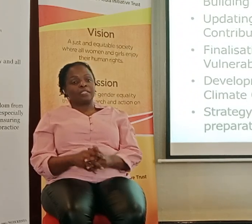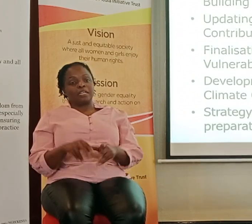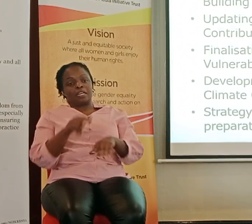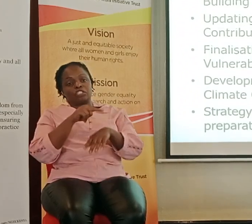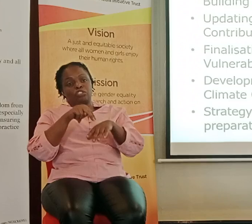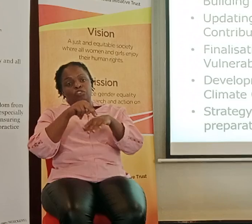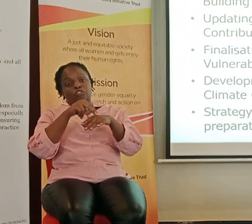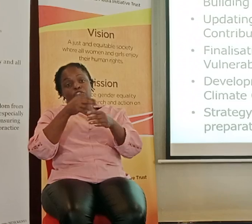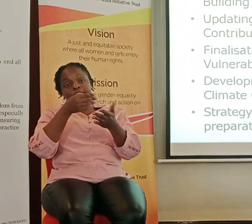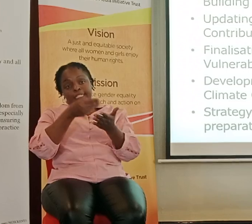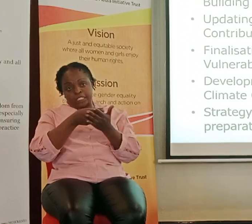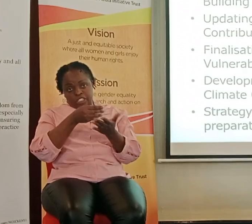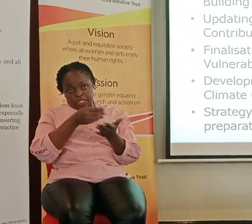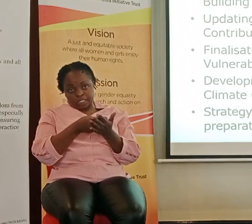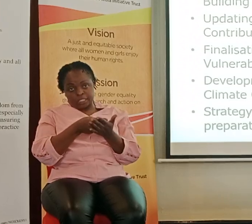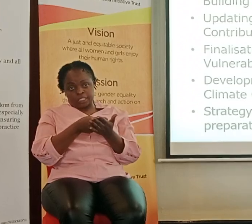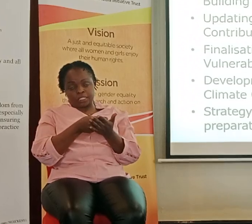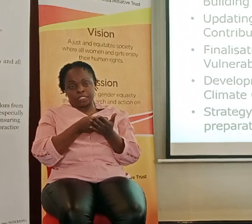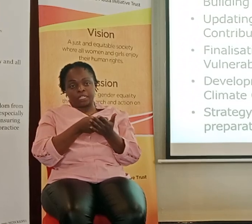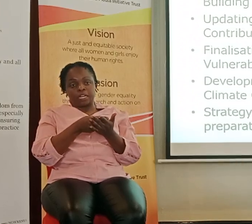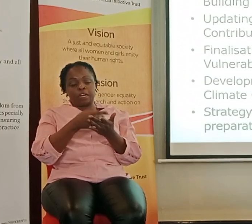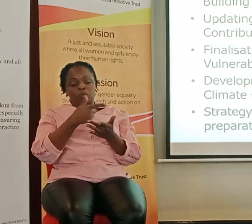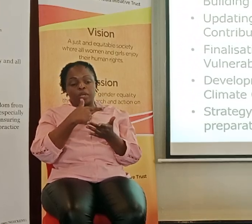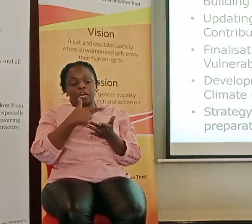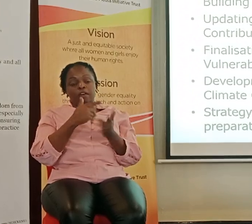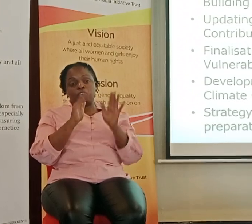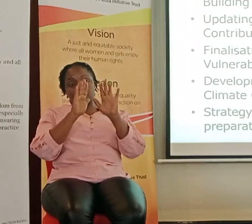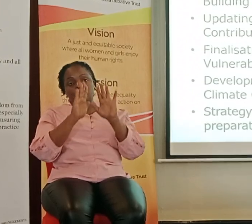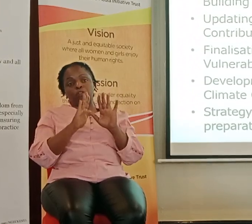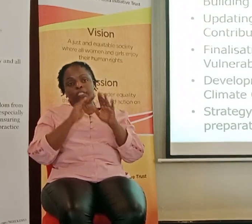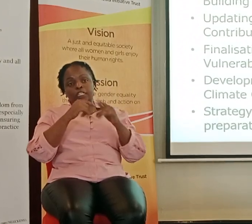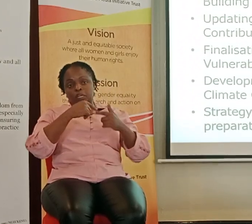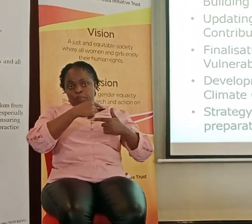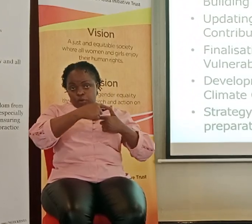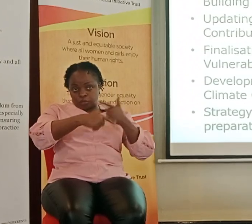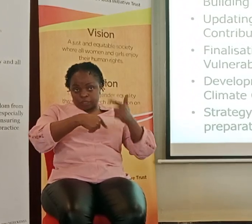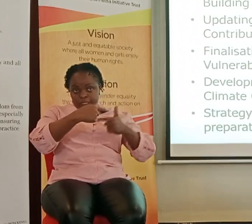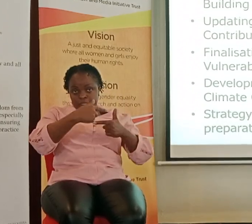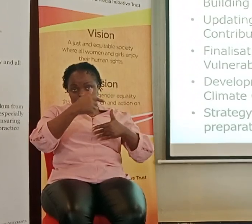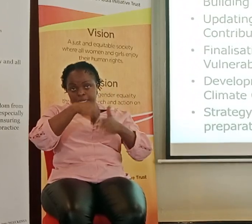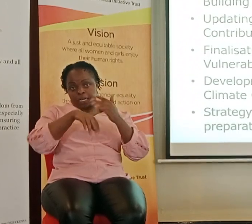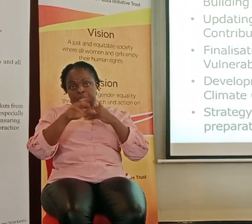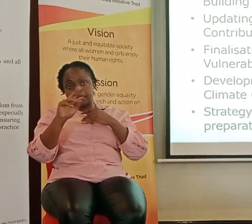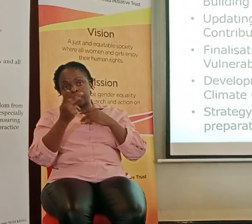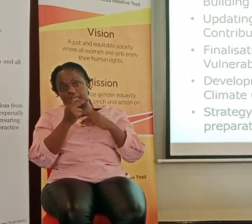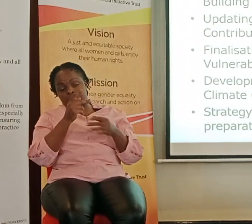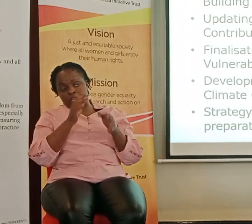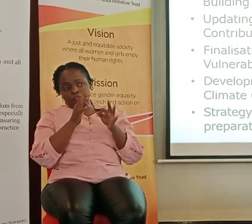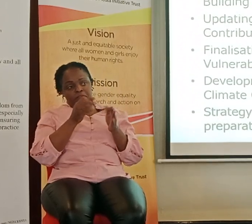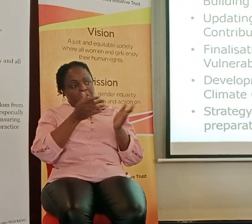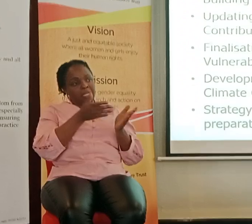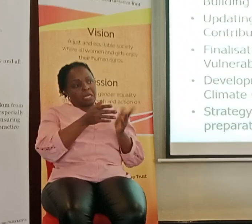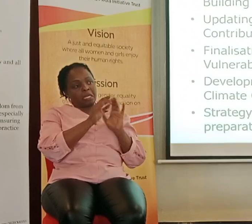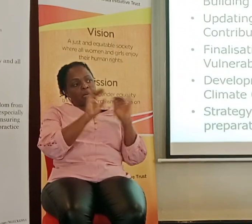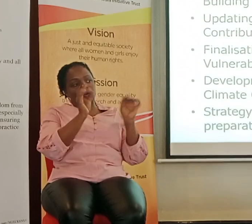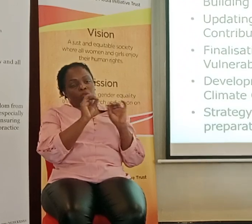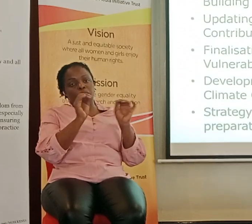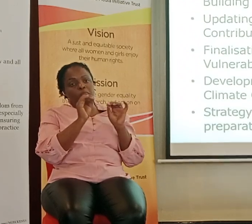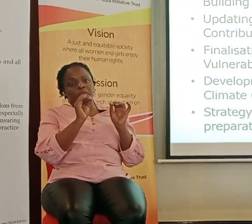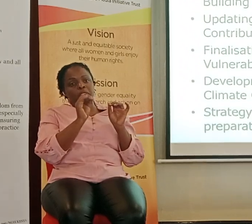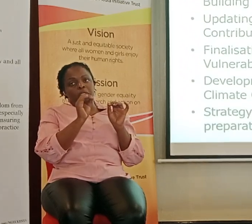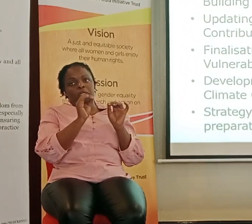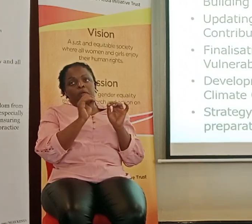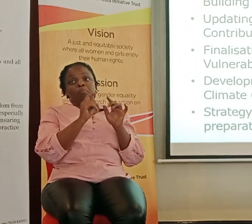National Treasury is spearheading quite some important processes in the country, and if they are not here, sio kwa